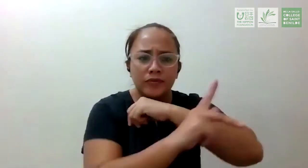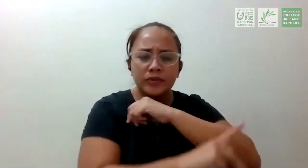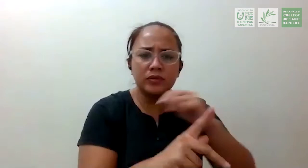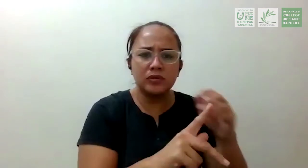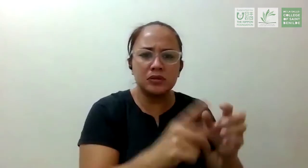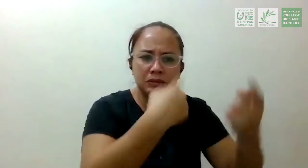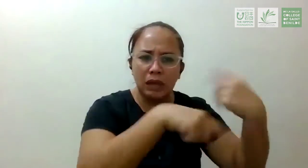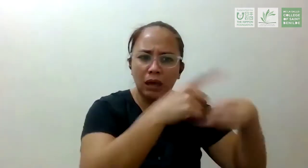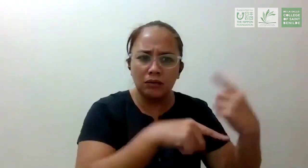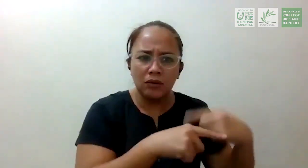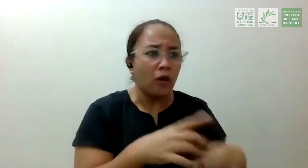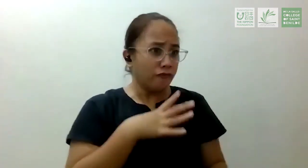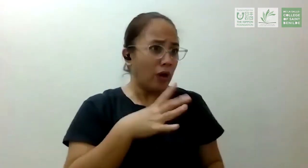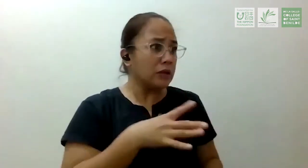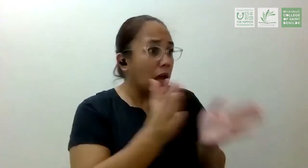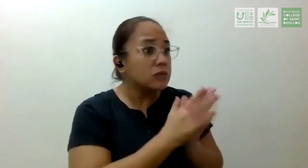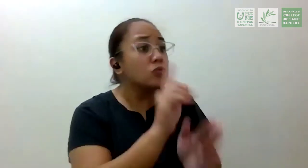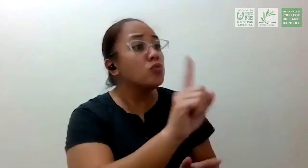sign is.